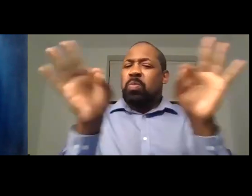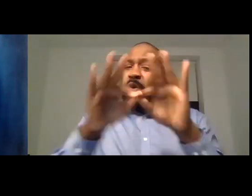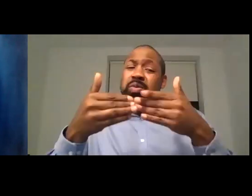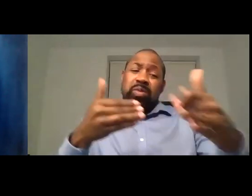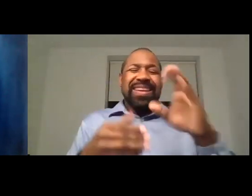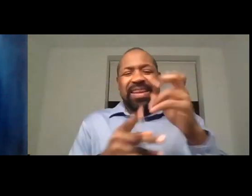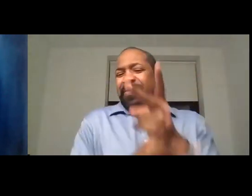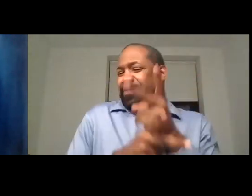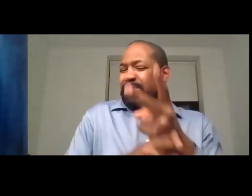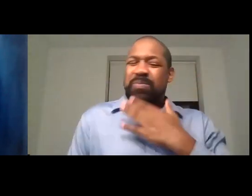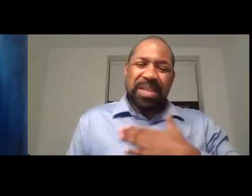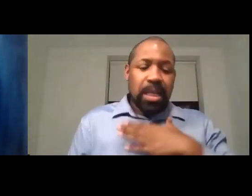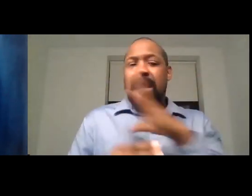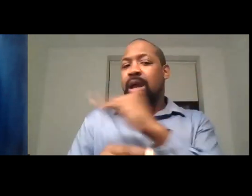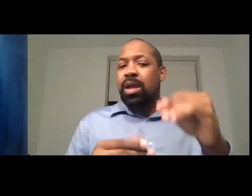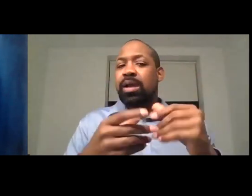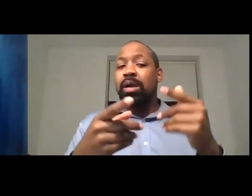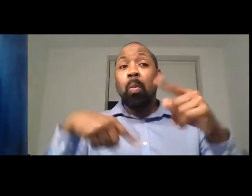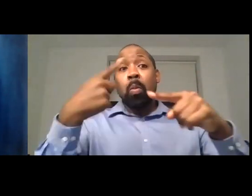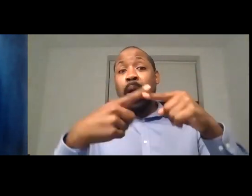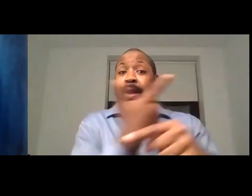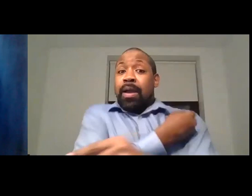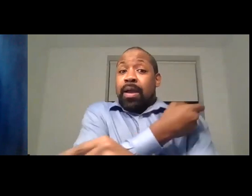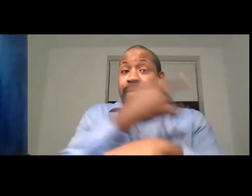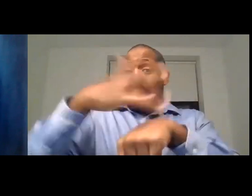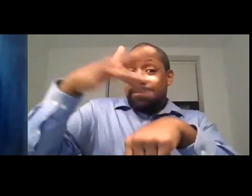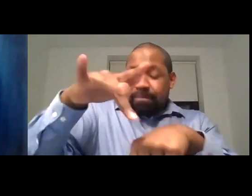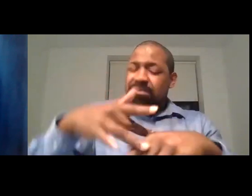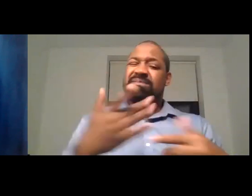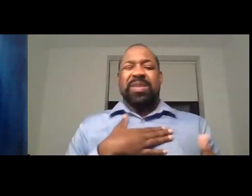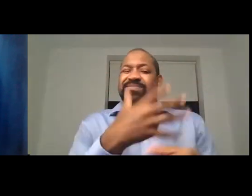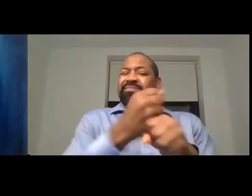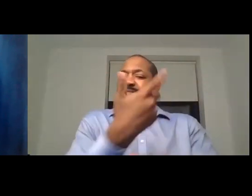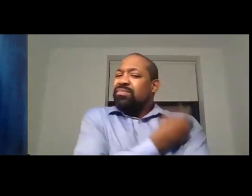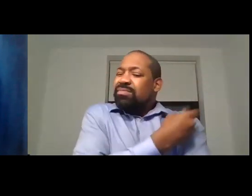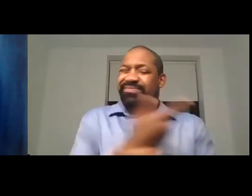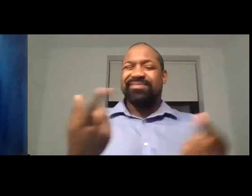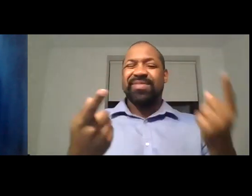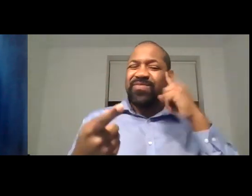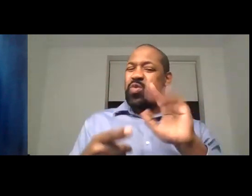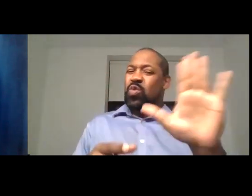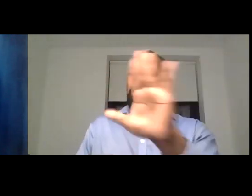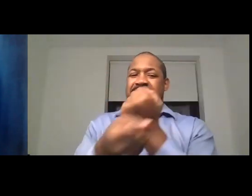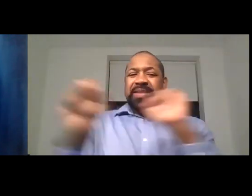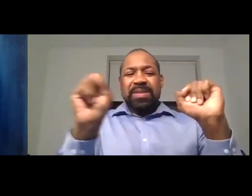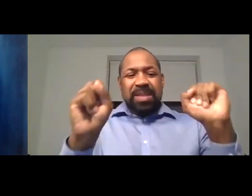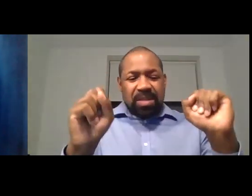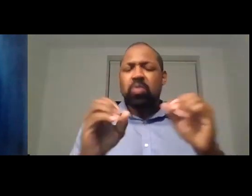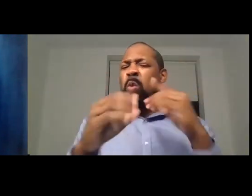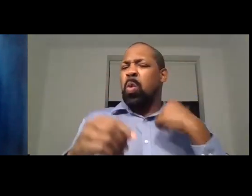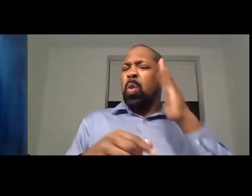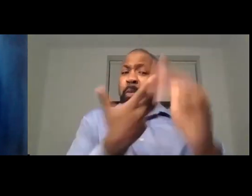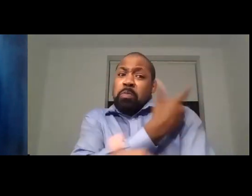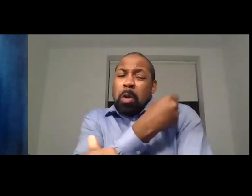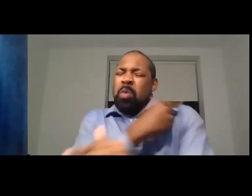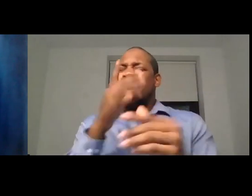interesting experience for me. So hopefully everyone's continuing to be careful And as vaccines become available, I would